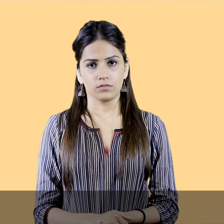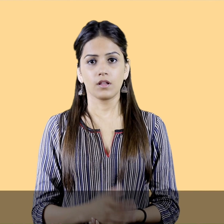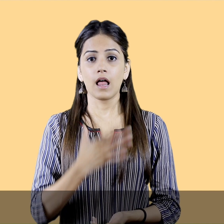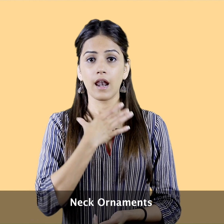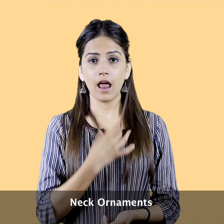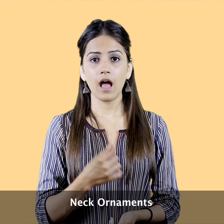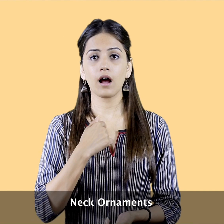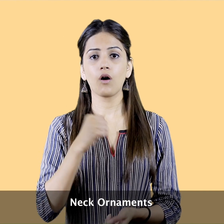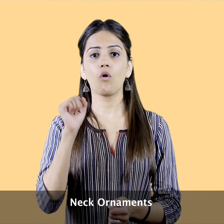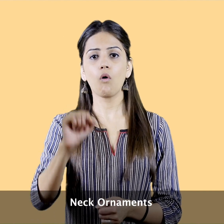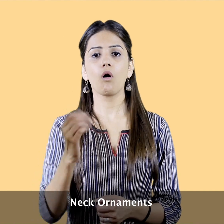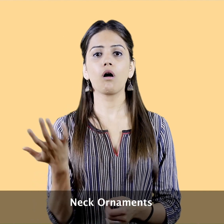Neck ornaments,